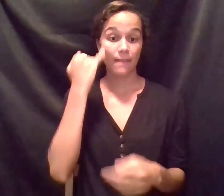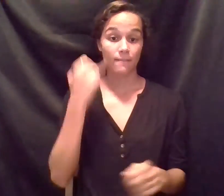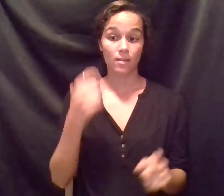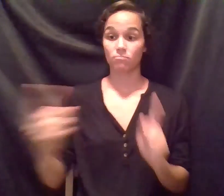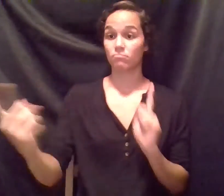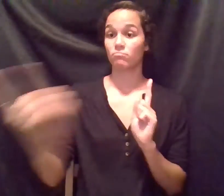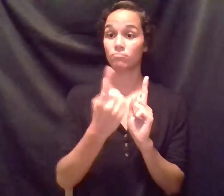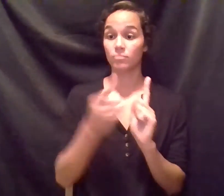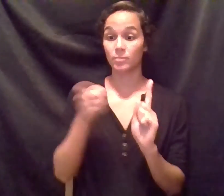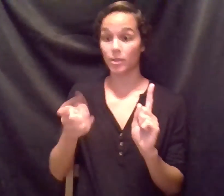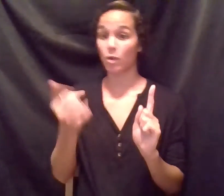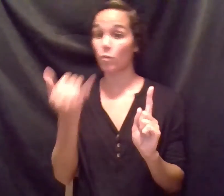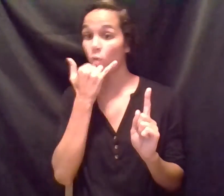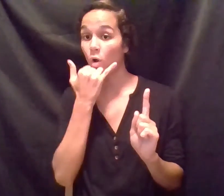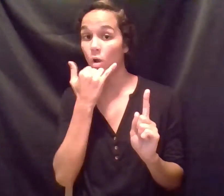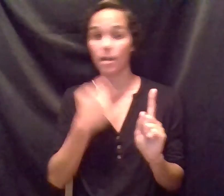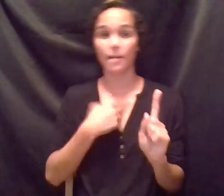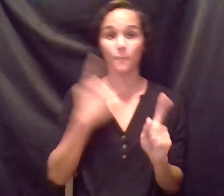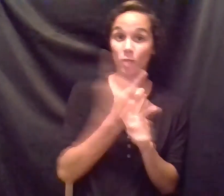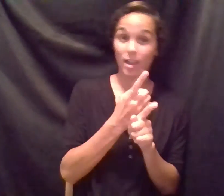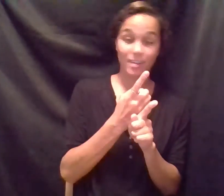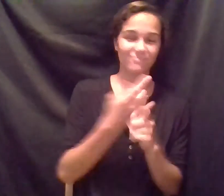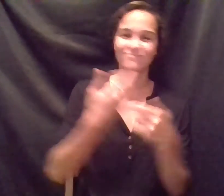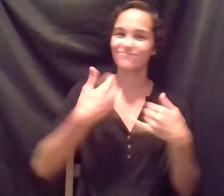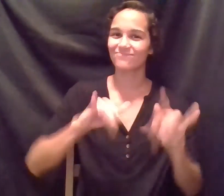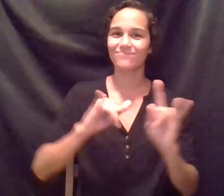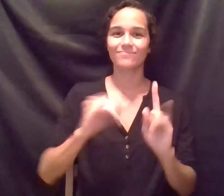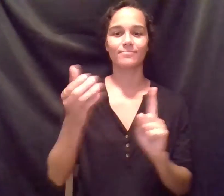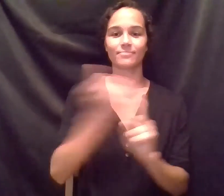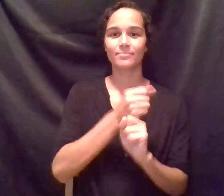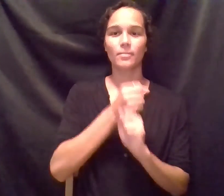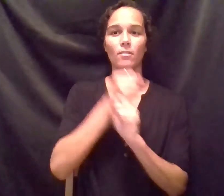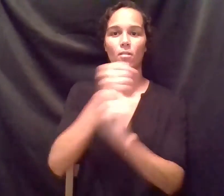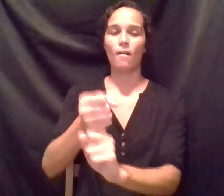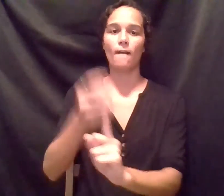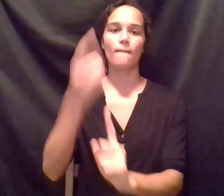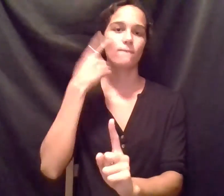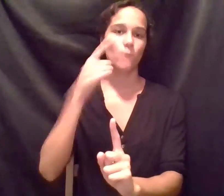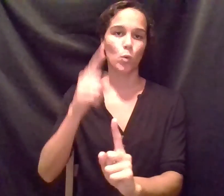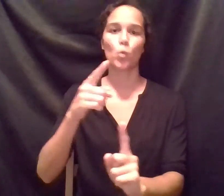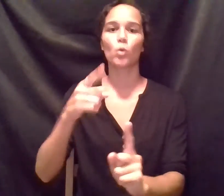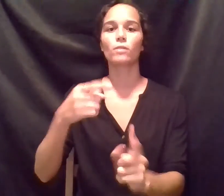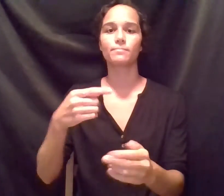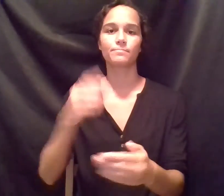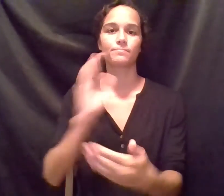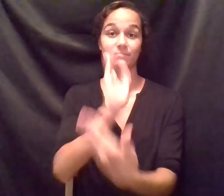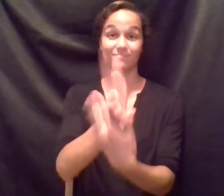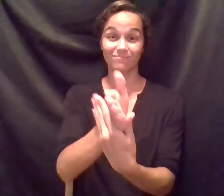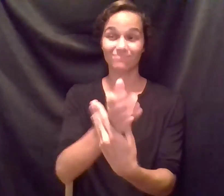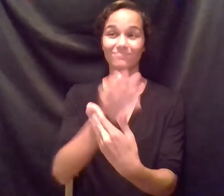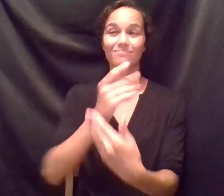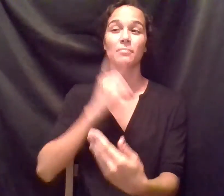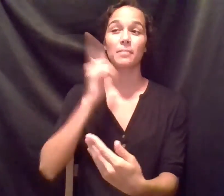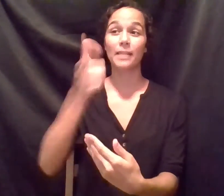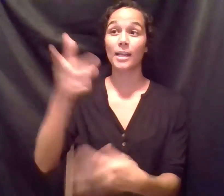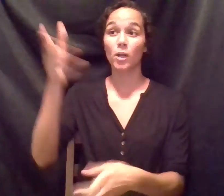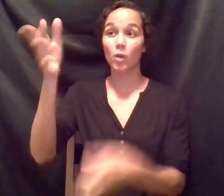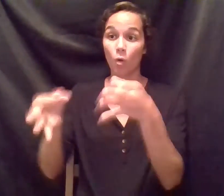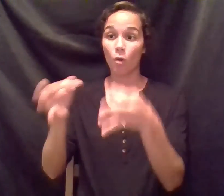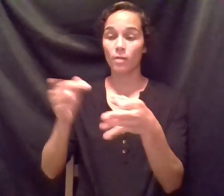arrested for obstruction, and you could still go to court over it. You'll have to fight, okay? Even if you're right and